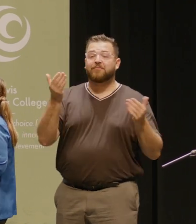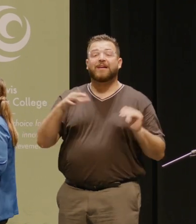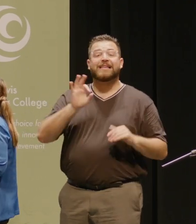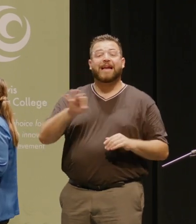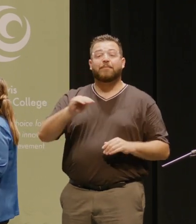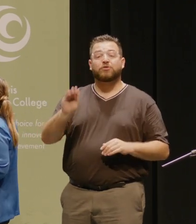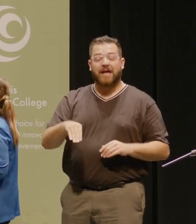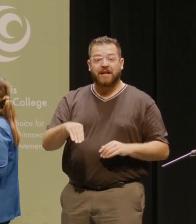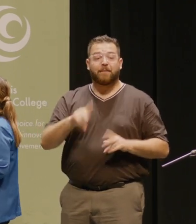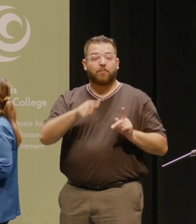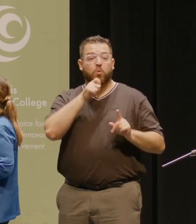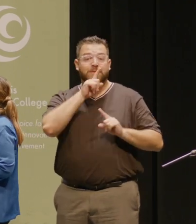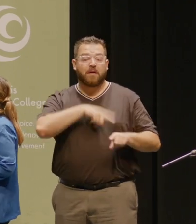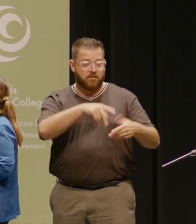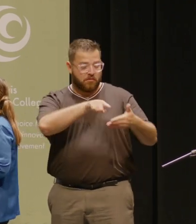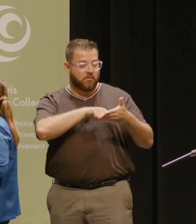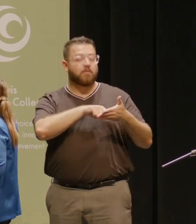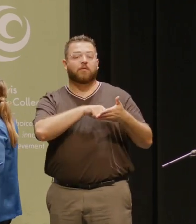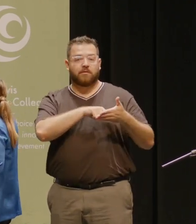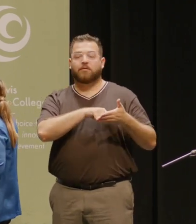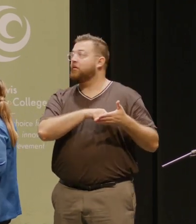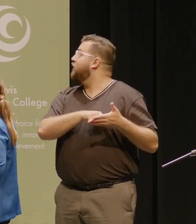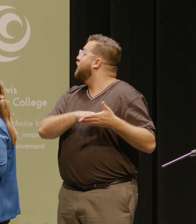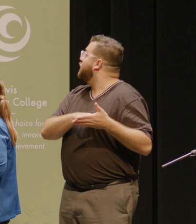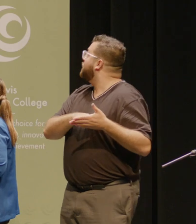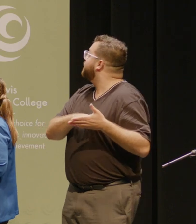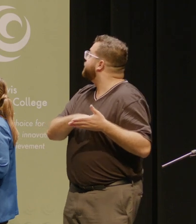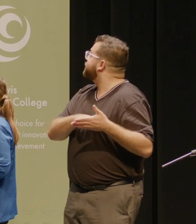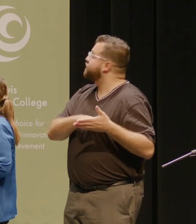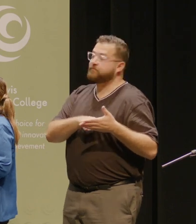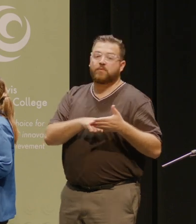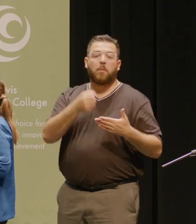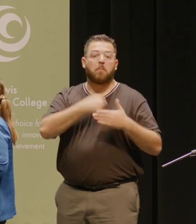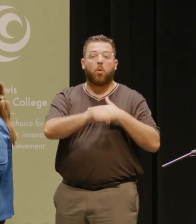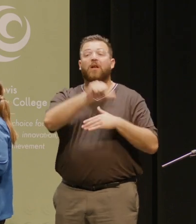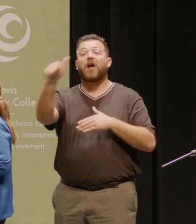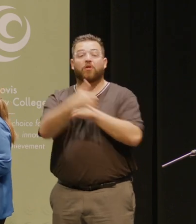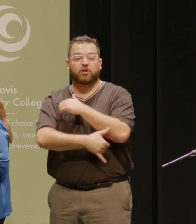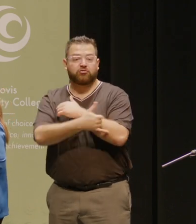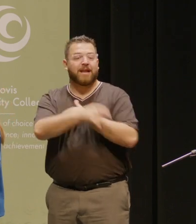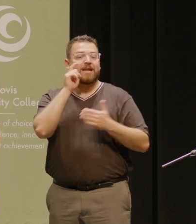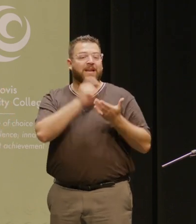99% of the respondents are foreign and identify as Hispanic or Latinos.